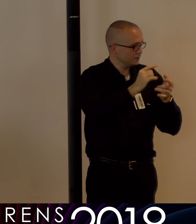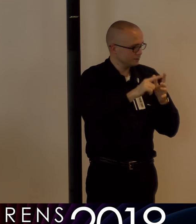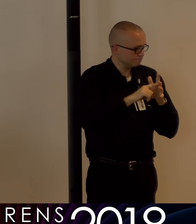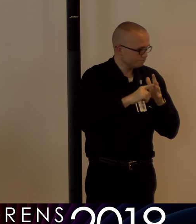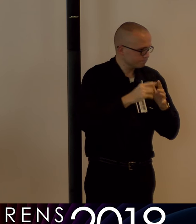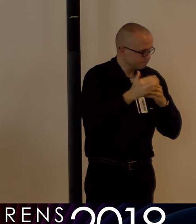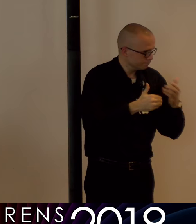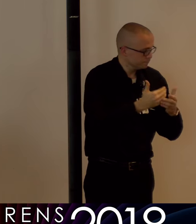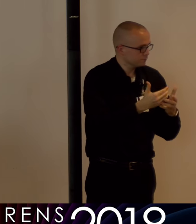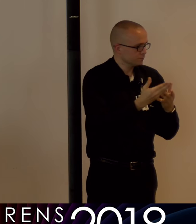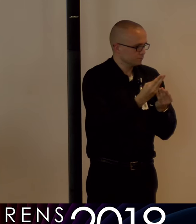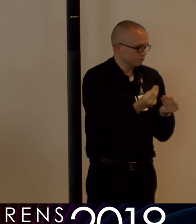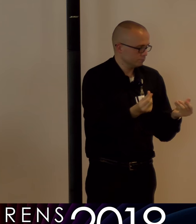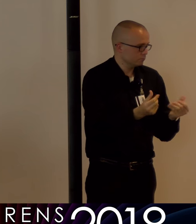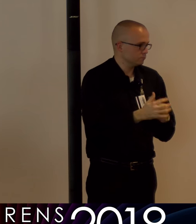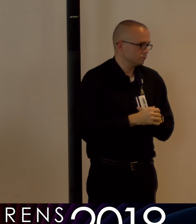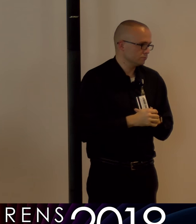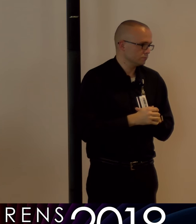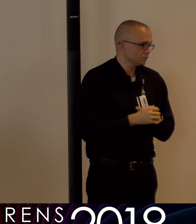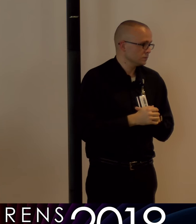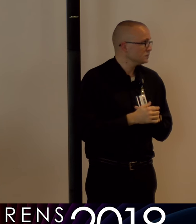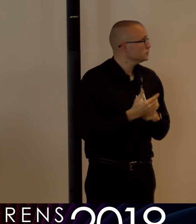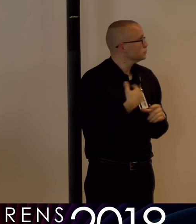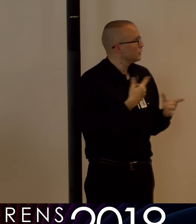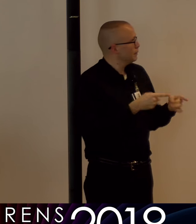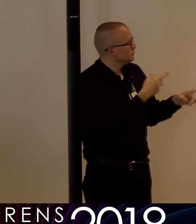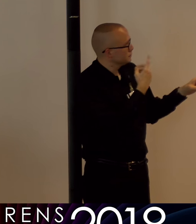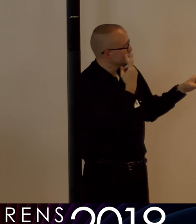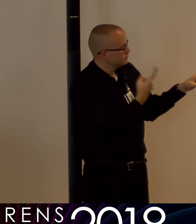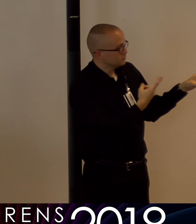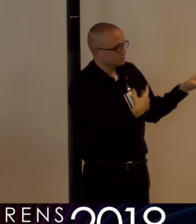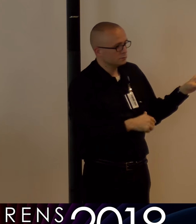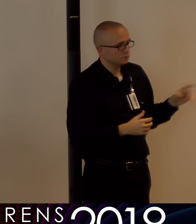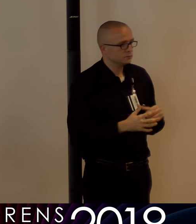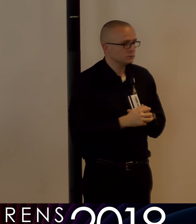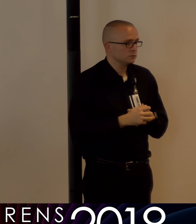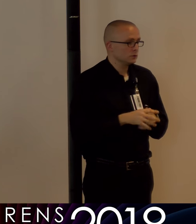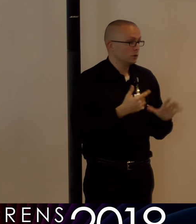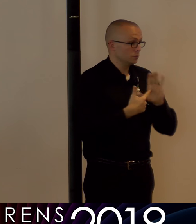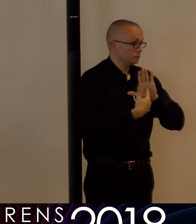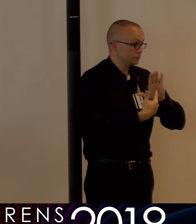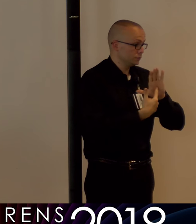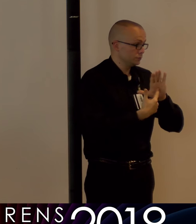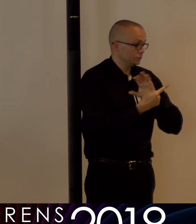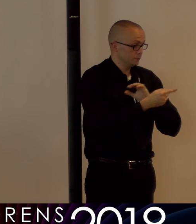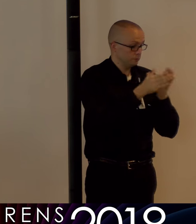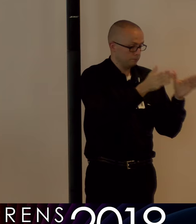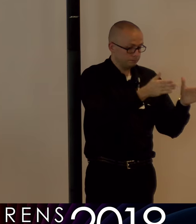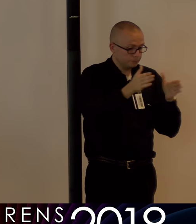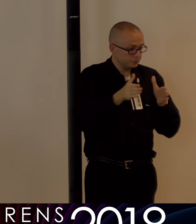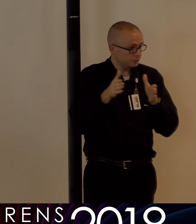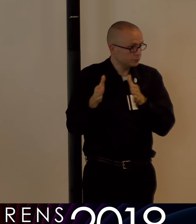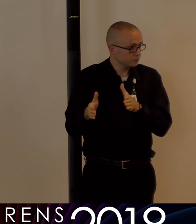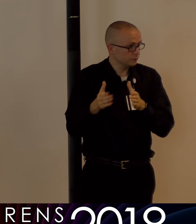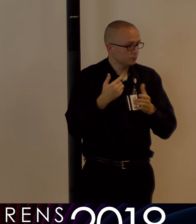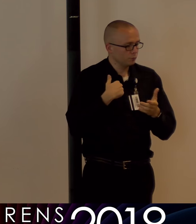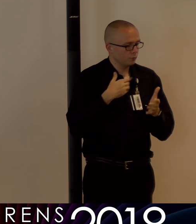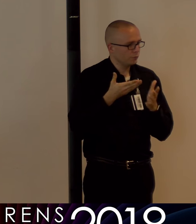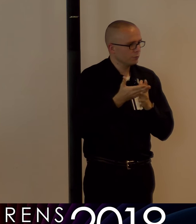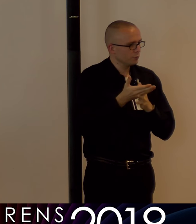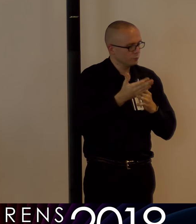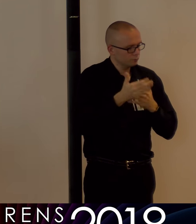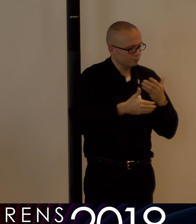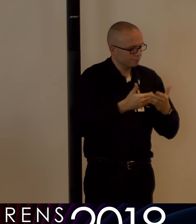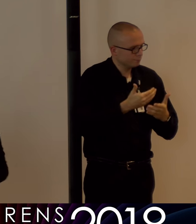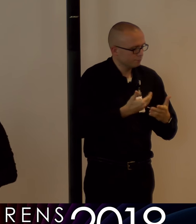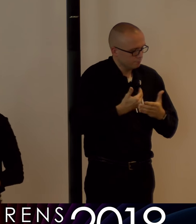acid synthesis. And look what happens. What I'm showing you, these are sections through an embryonic